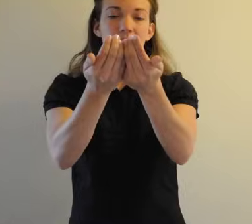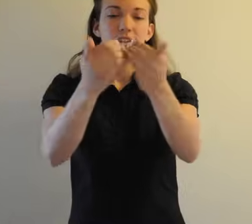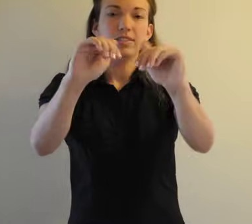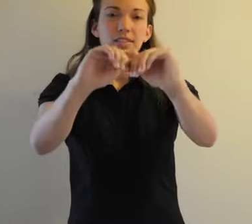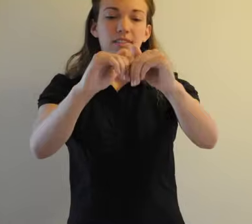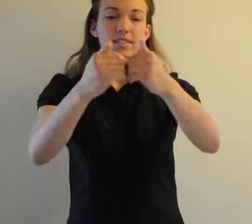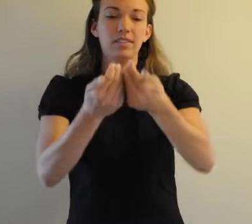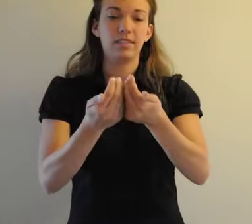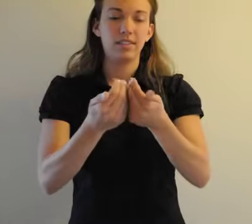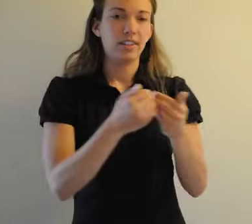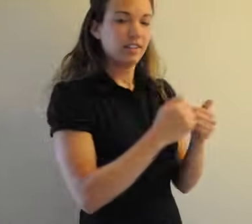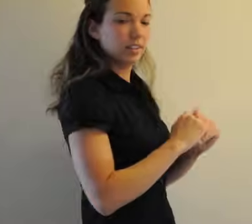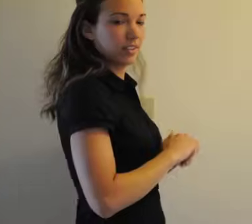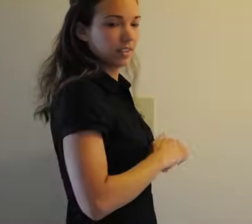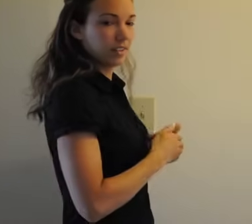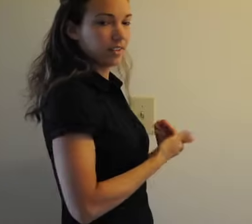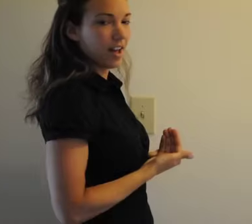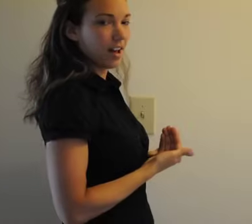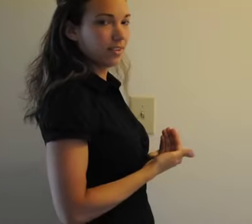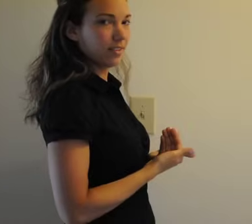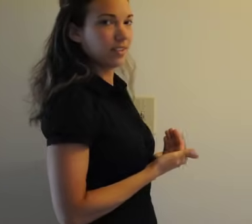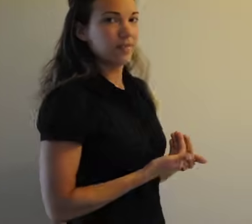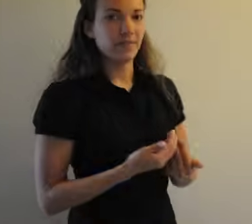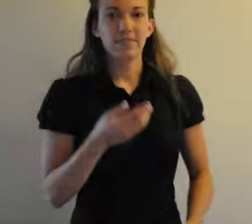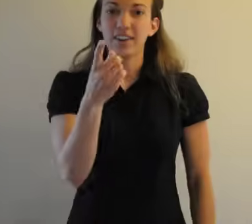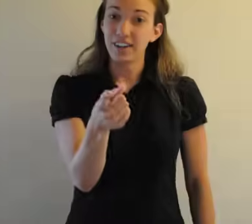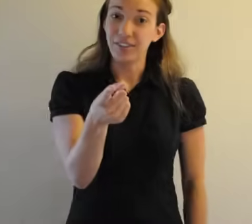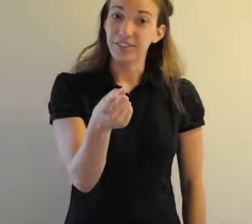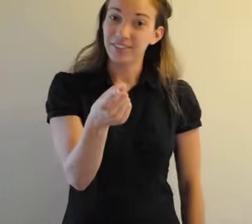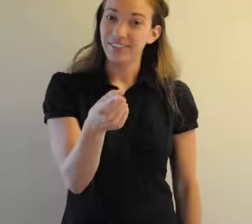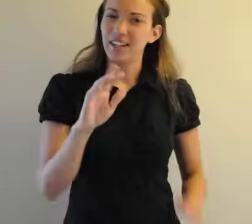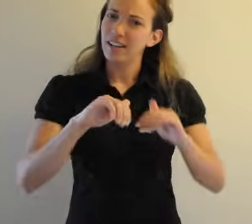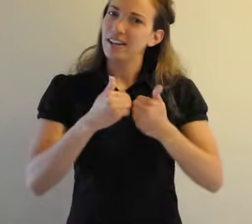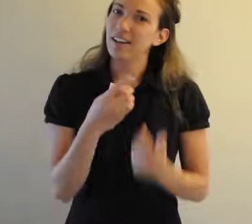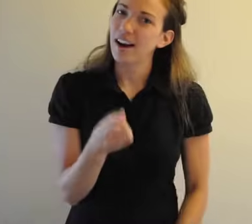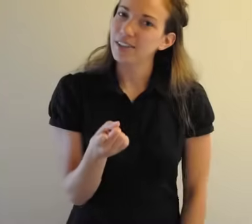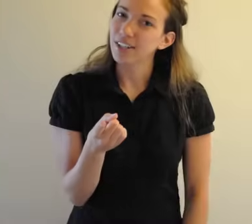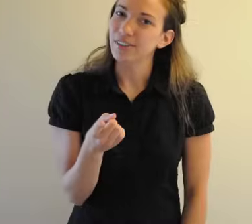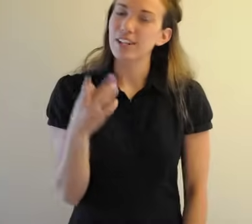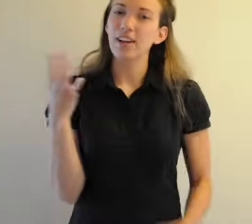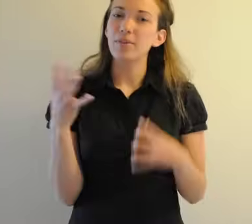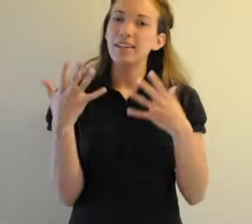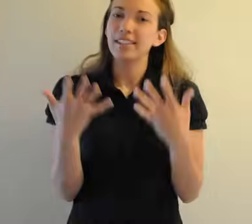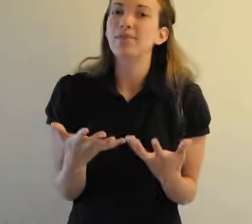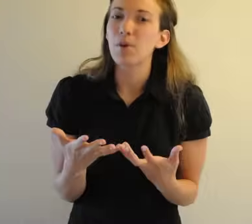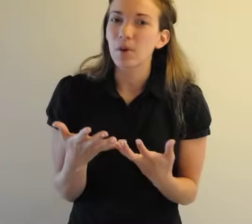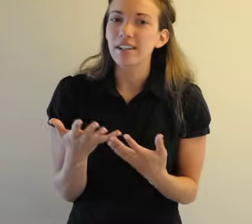How are you? How are you? And you kind of want to lean forward, because